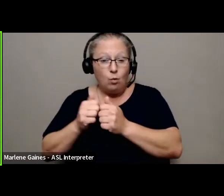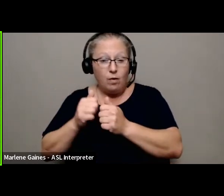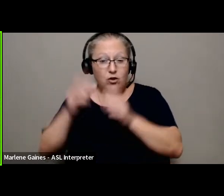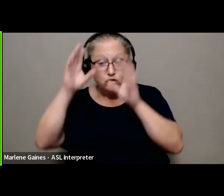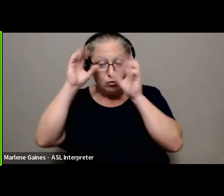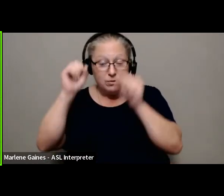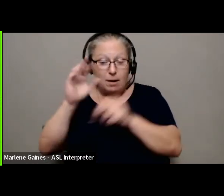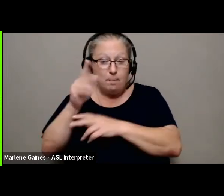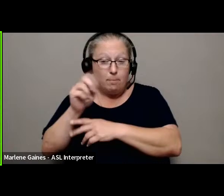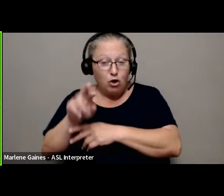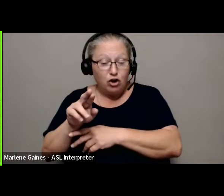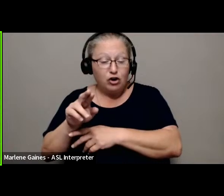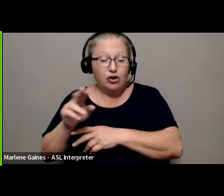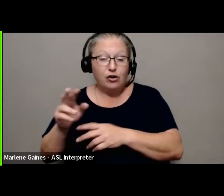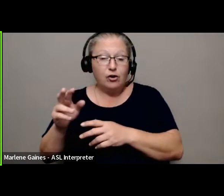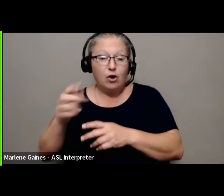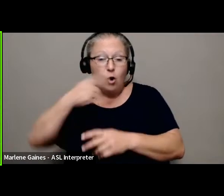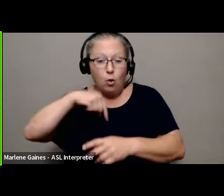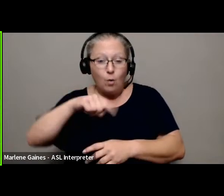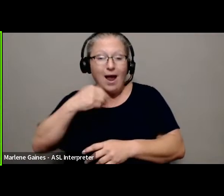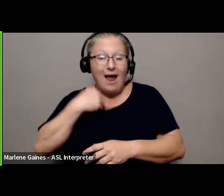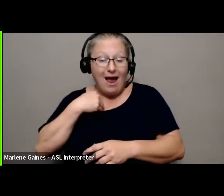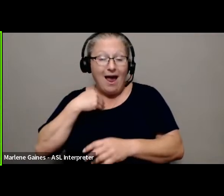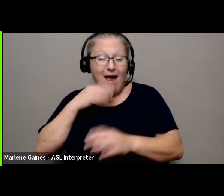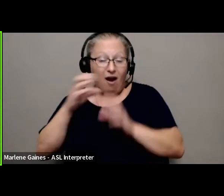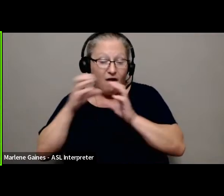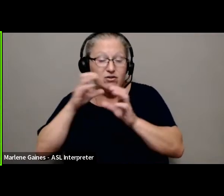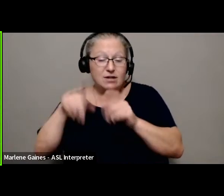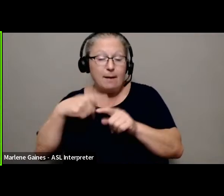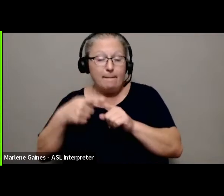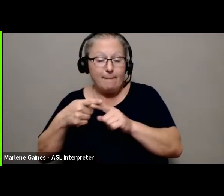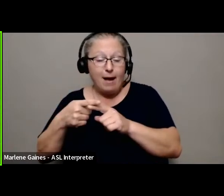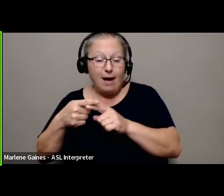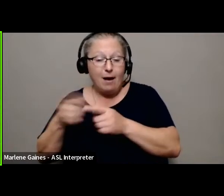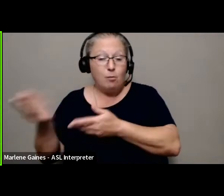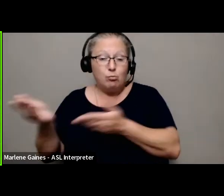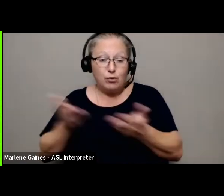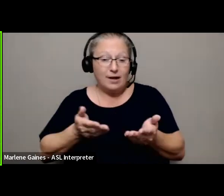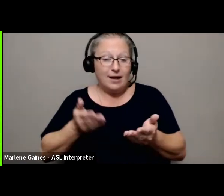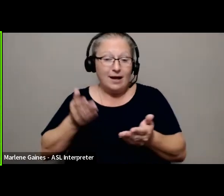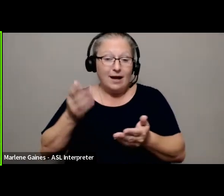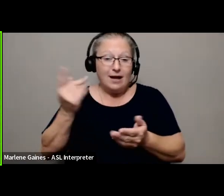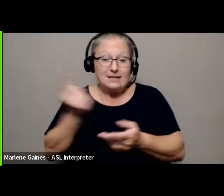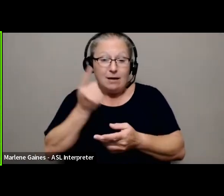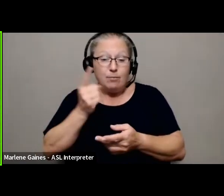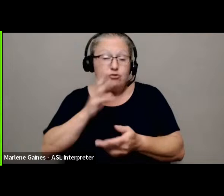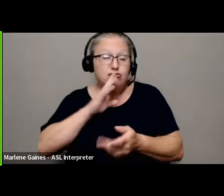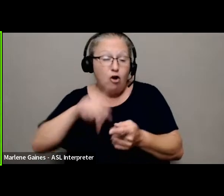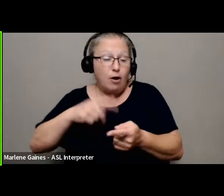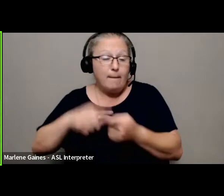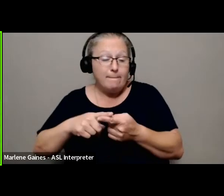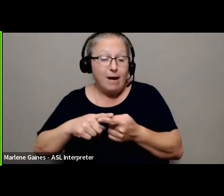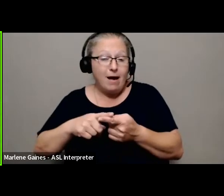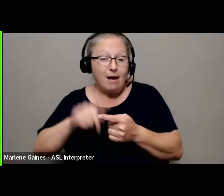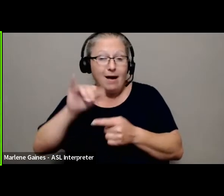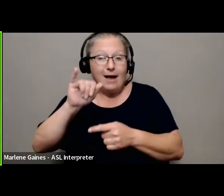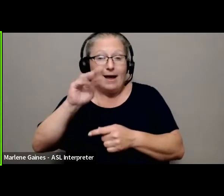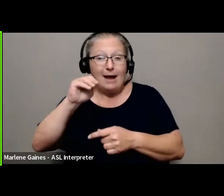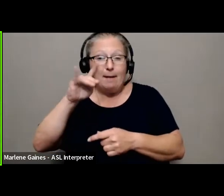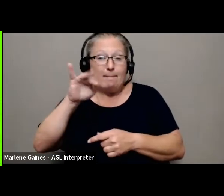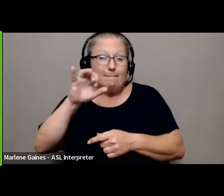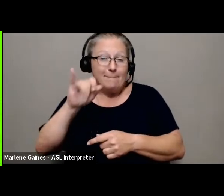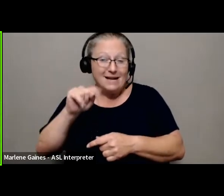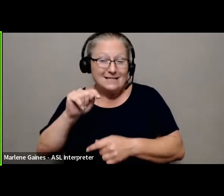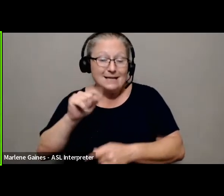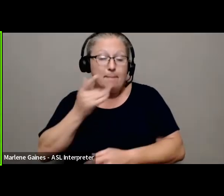Superintendent Booker, we've had conversations about bringing in someone to talk about implicit bias and all that stuff.